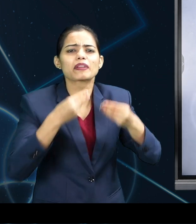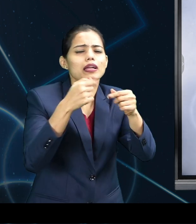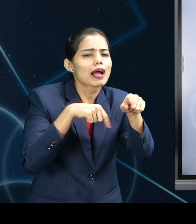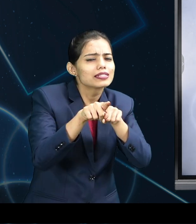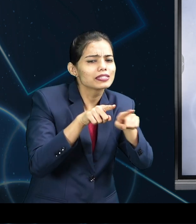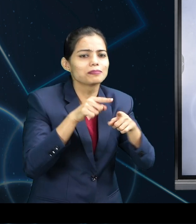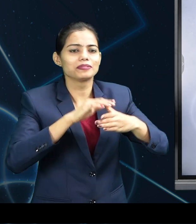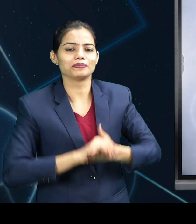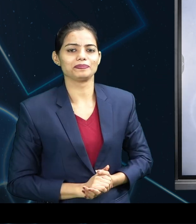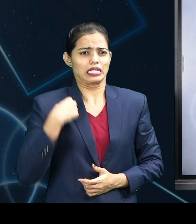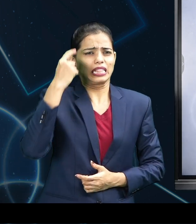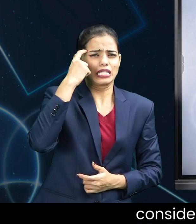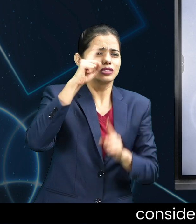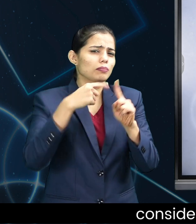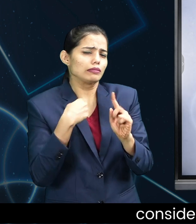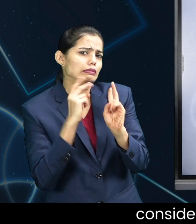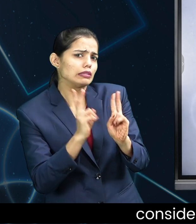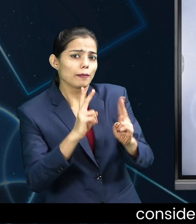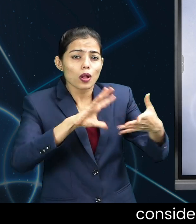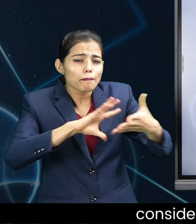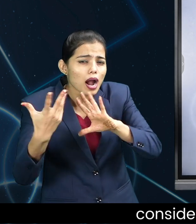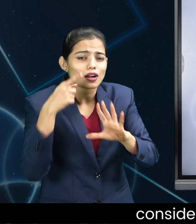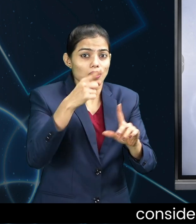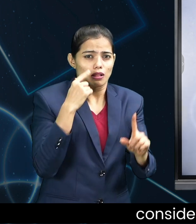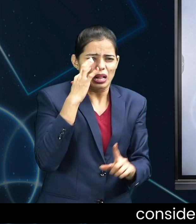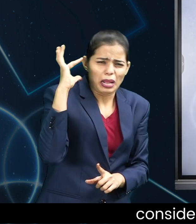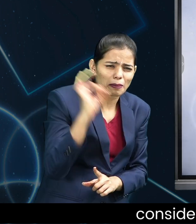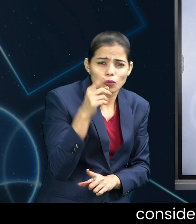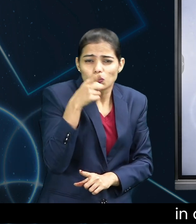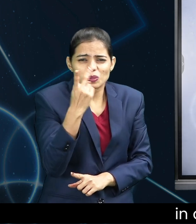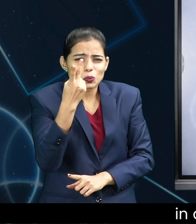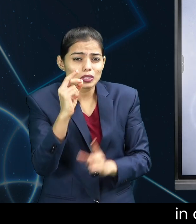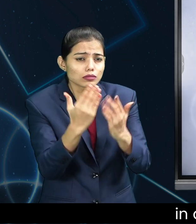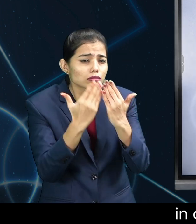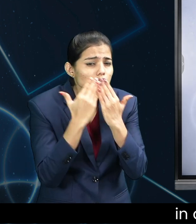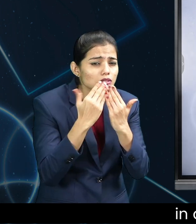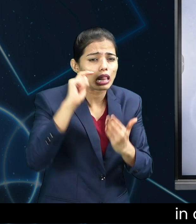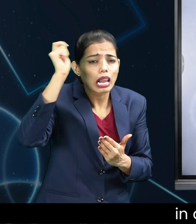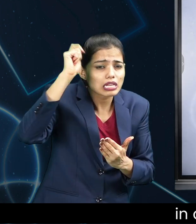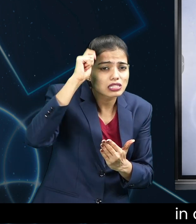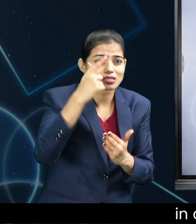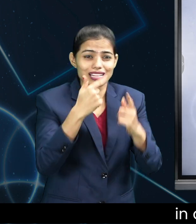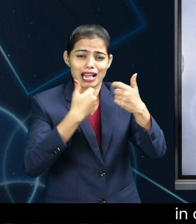example. Consider the marks obtained by 20 students in an English test as given below.